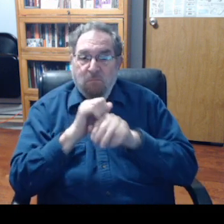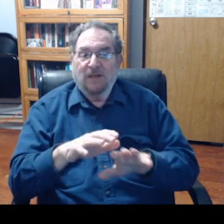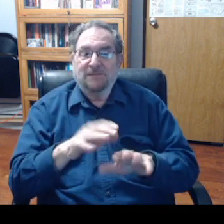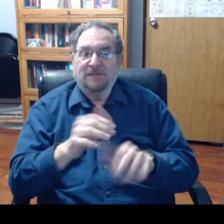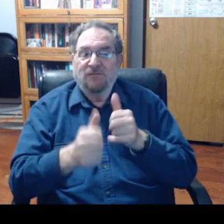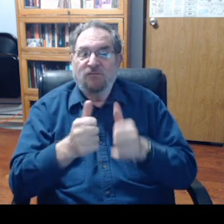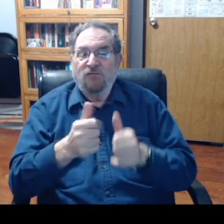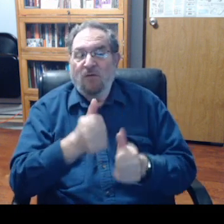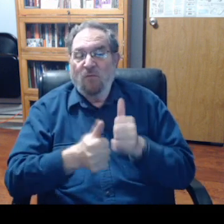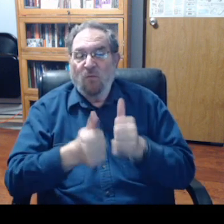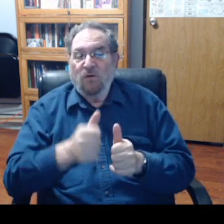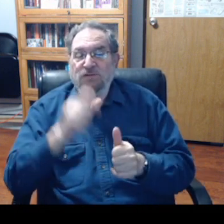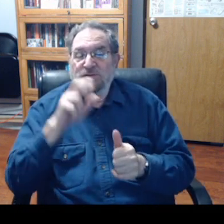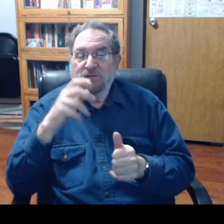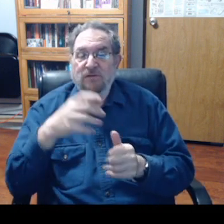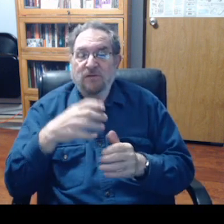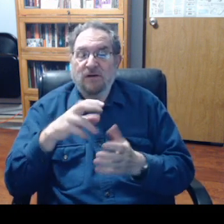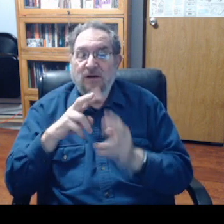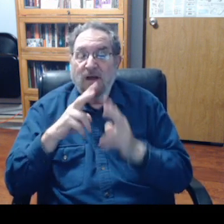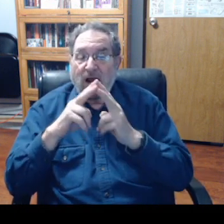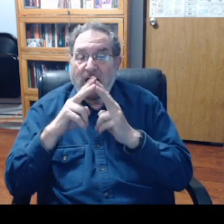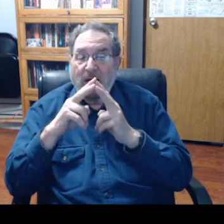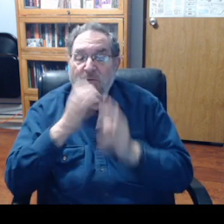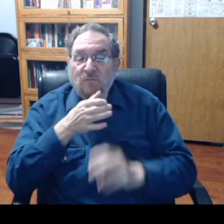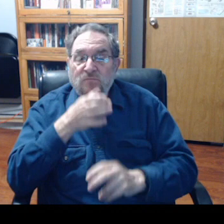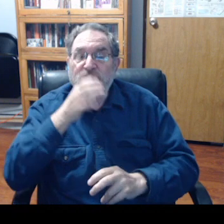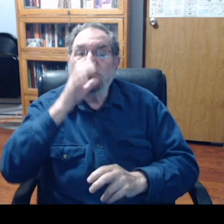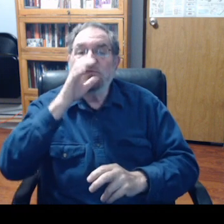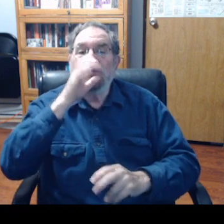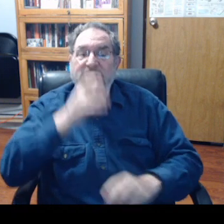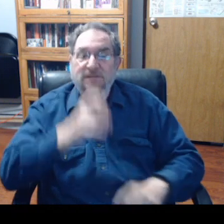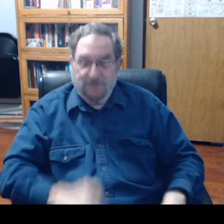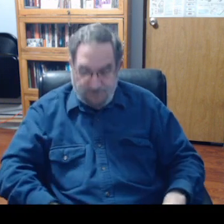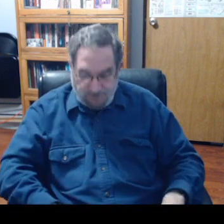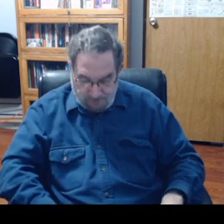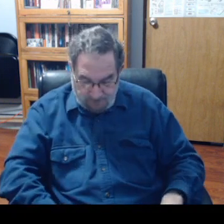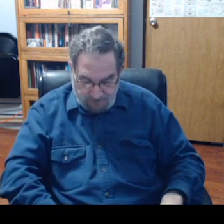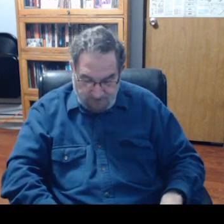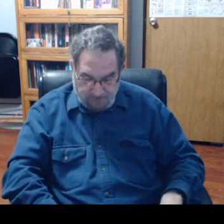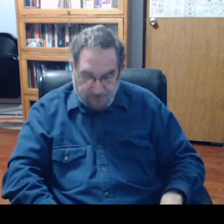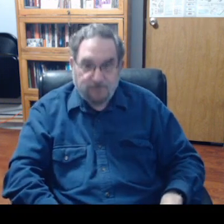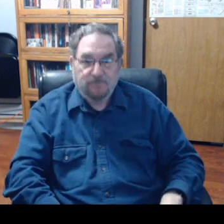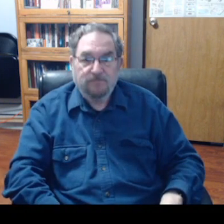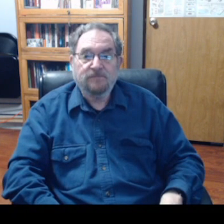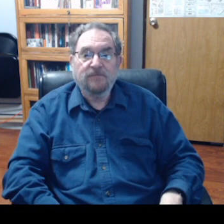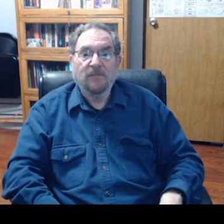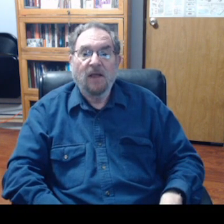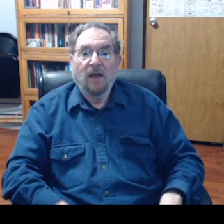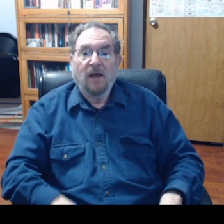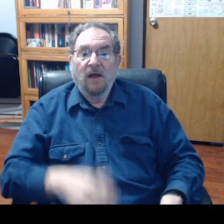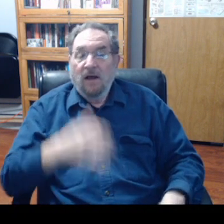wedding blessing from which the couple drinks.